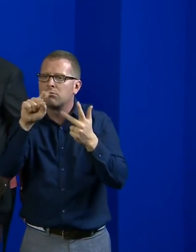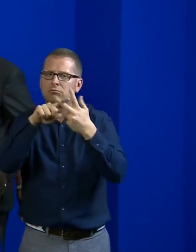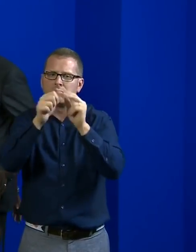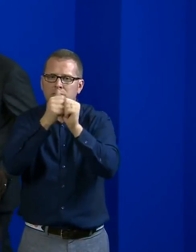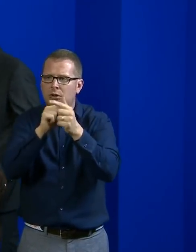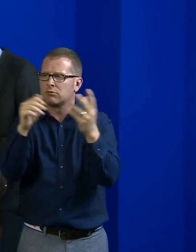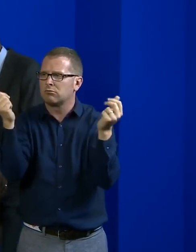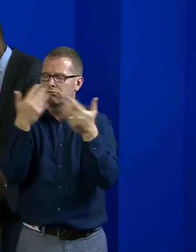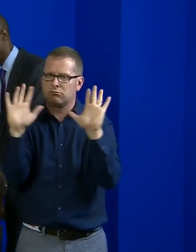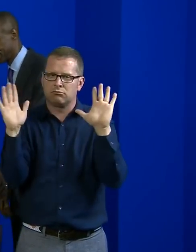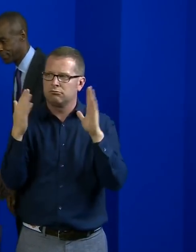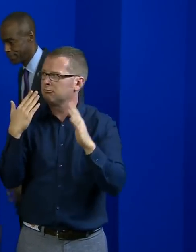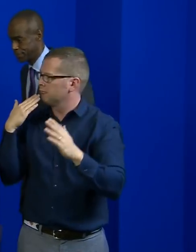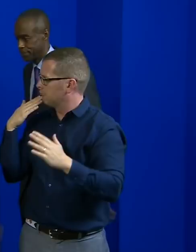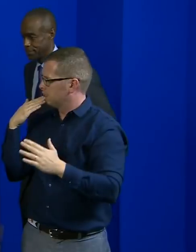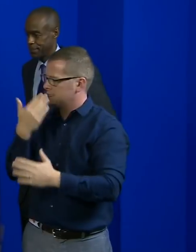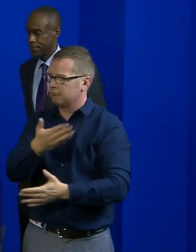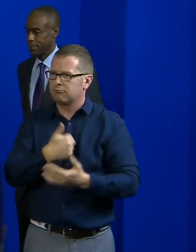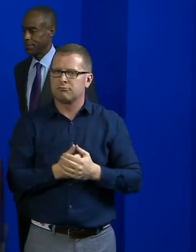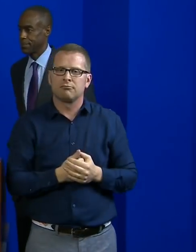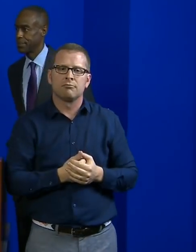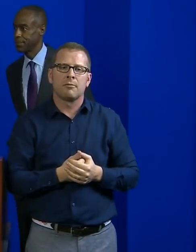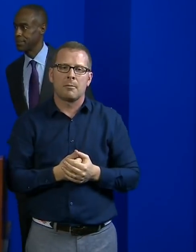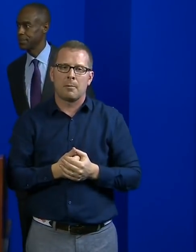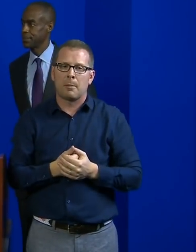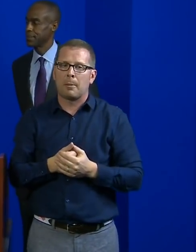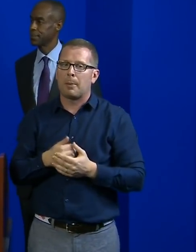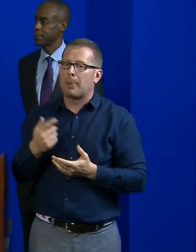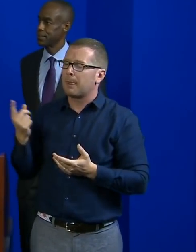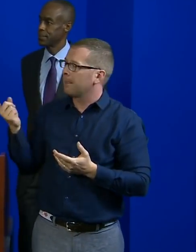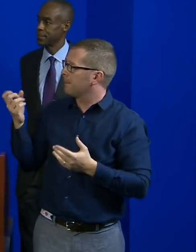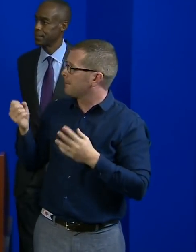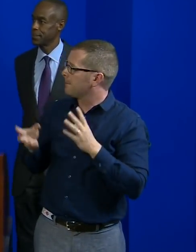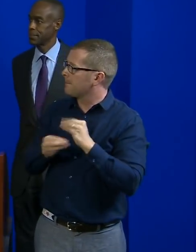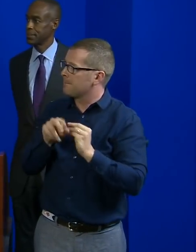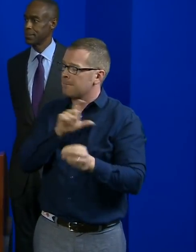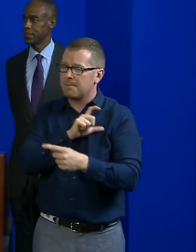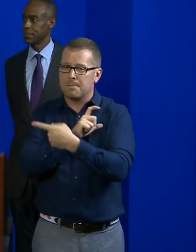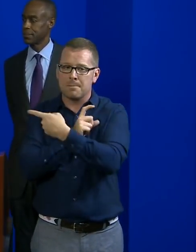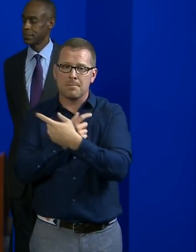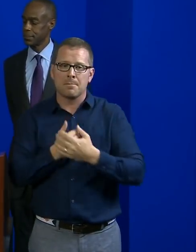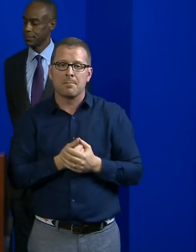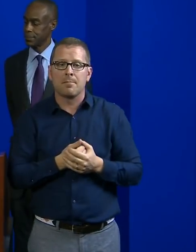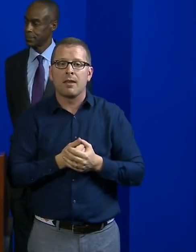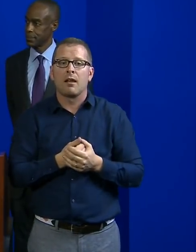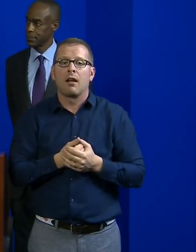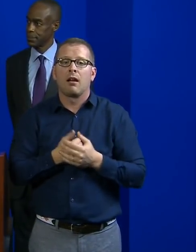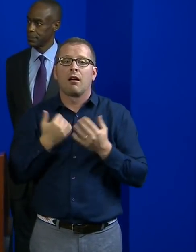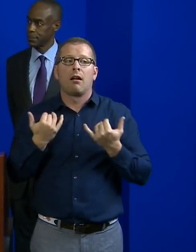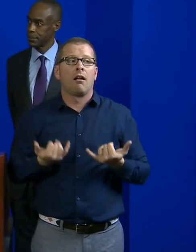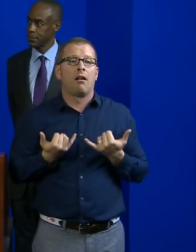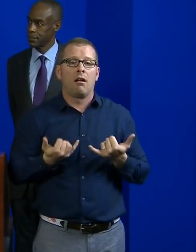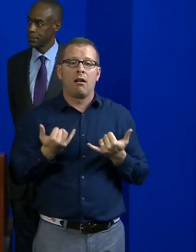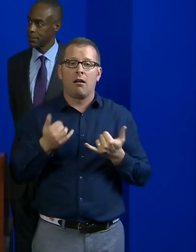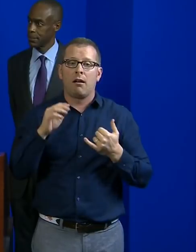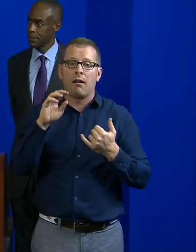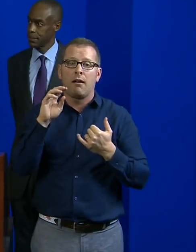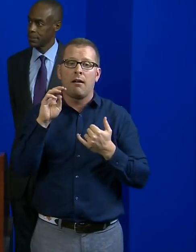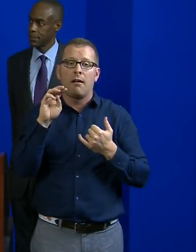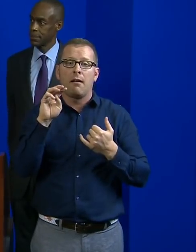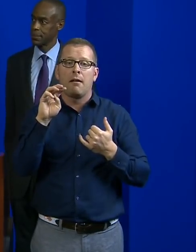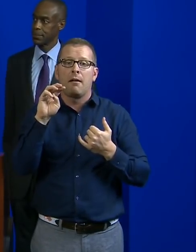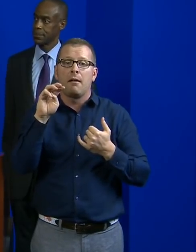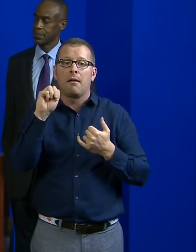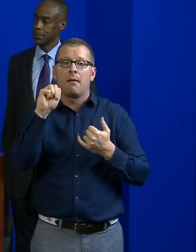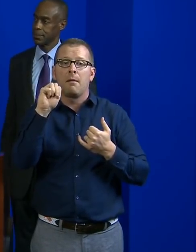Sheriff. Go ahead, Sheriff. One thing I wanted to add is that effective today, Monroe County is beginning